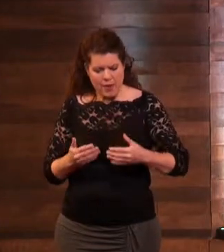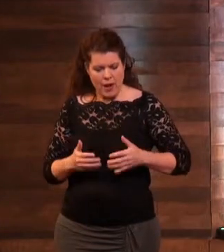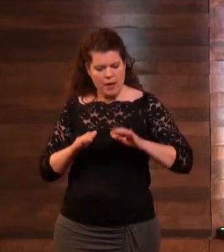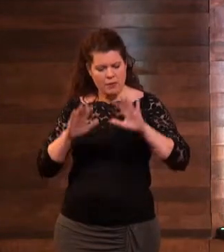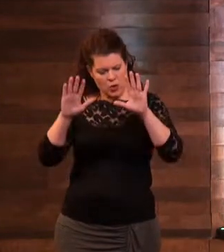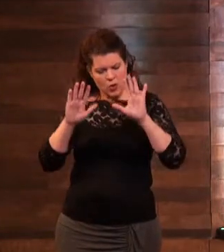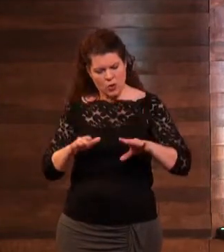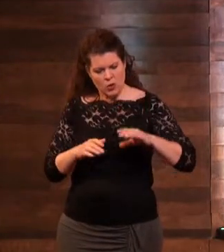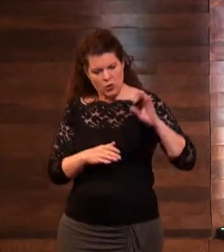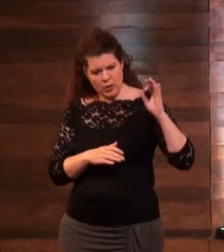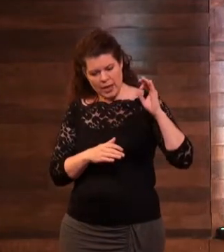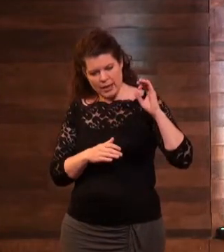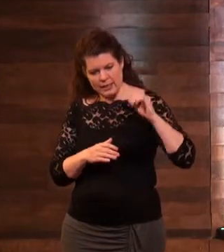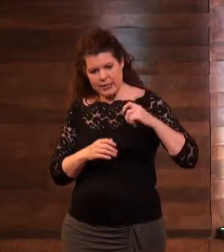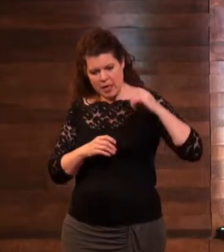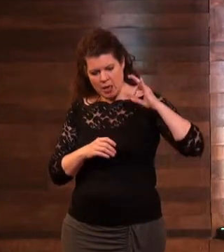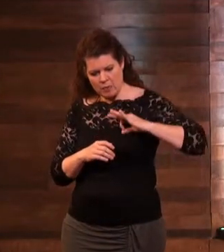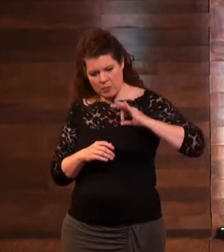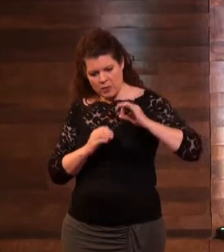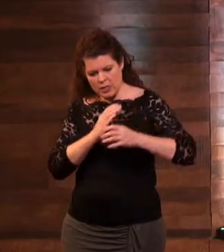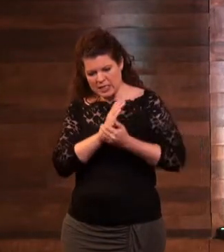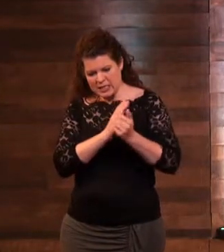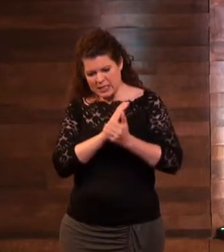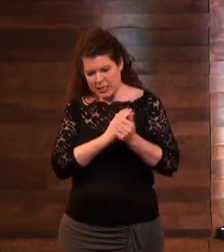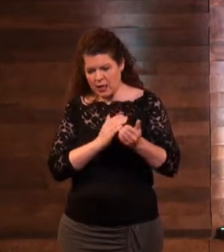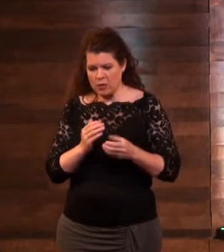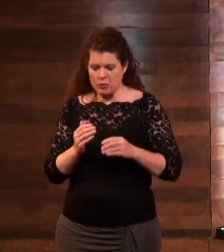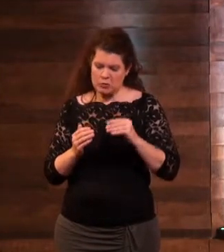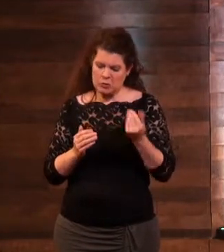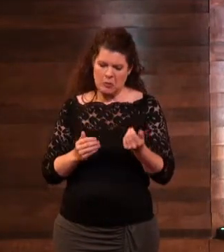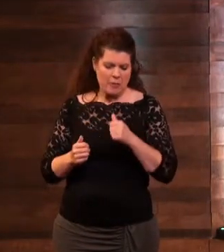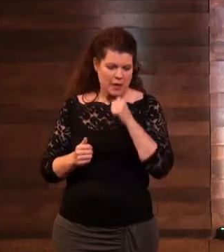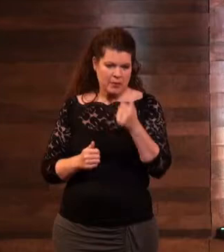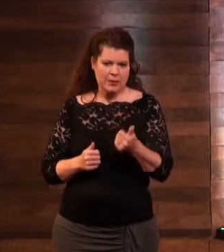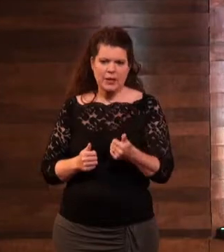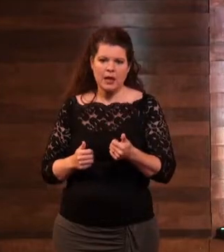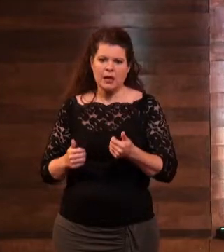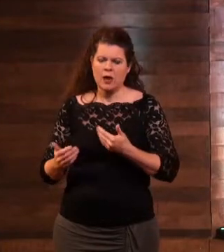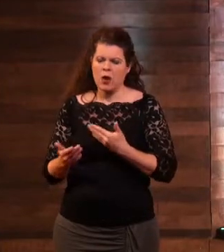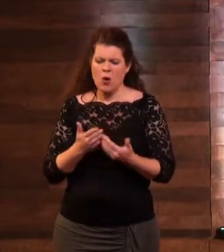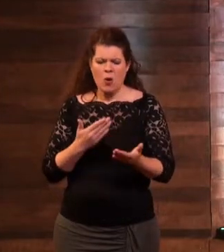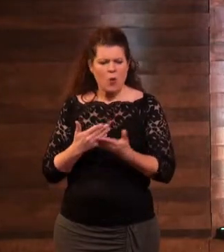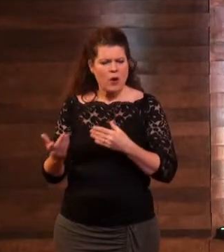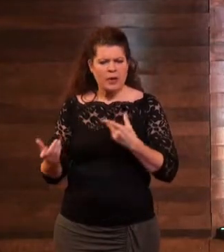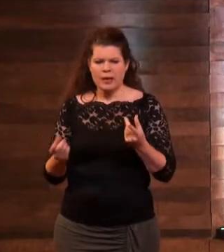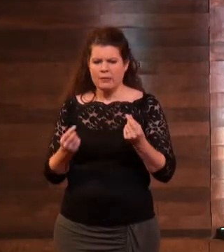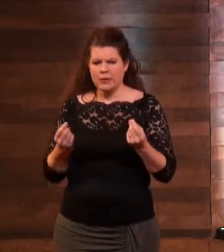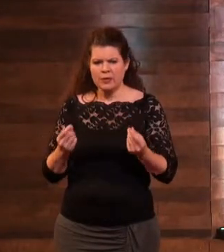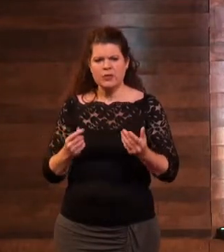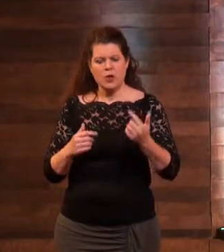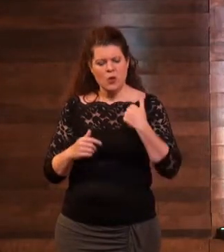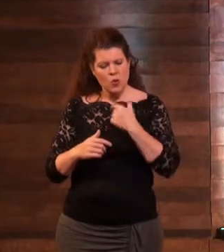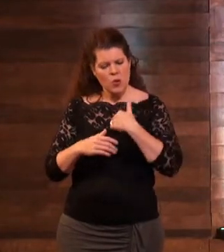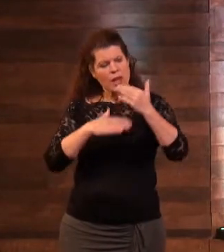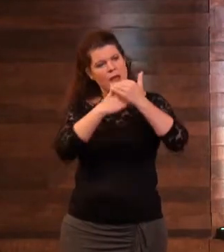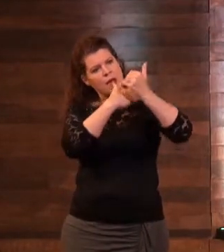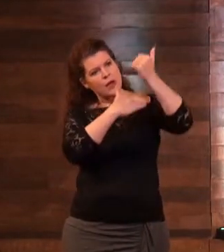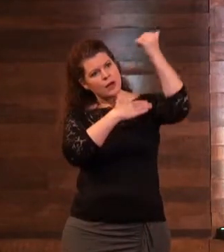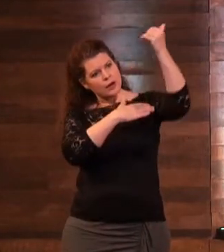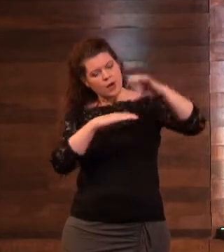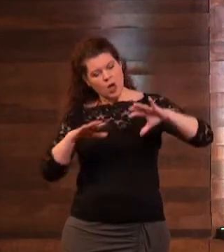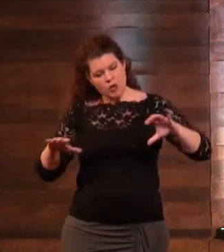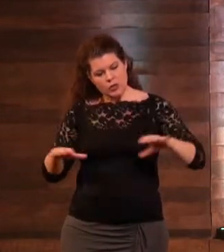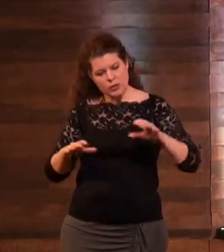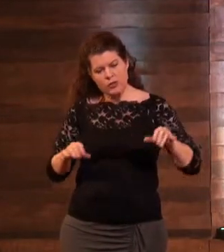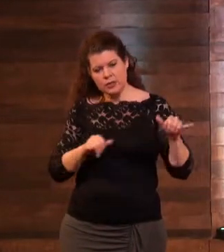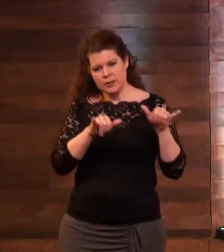or wiring, the size of your platform, we've been called to do the same thing. And we should not underestimate the power of being faithful to